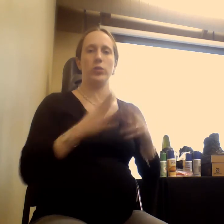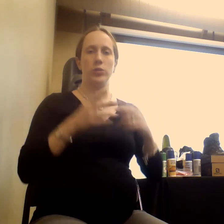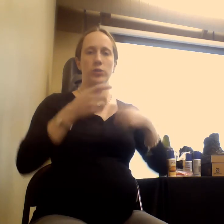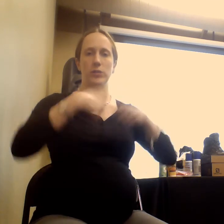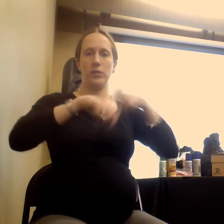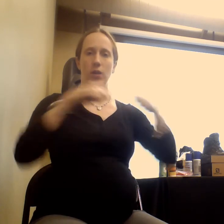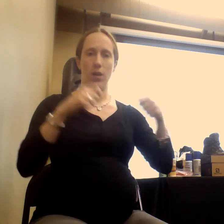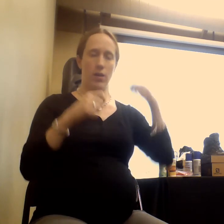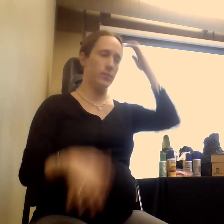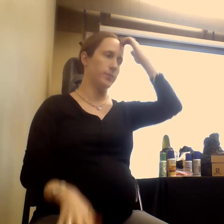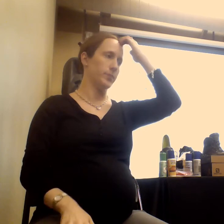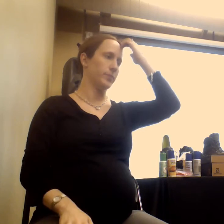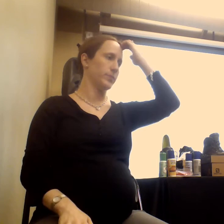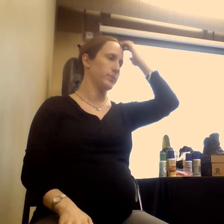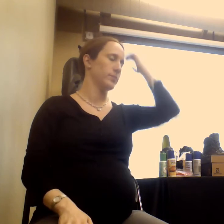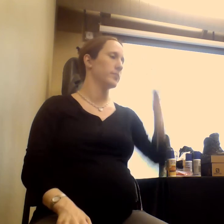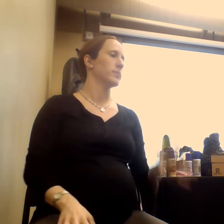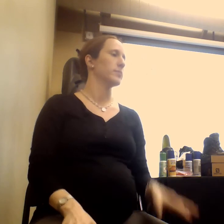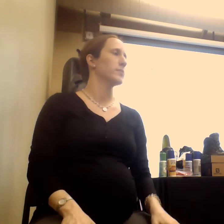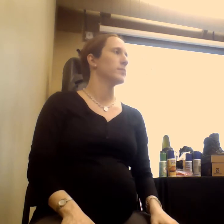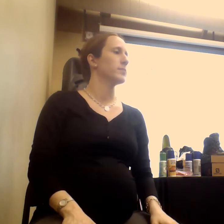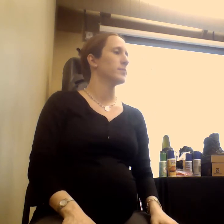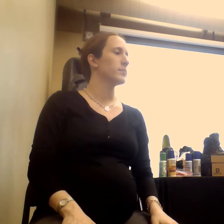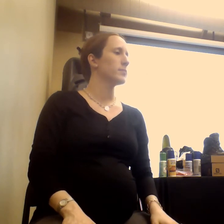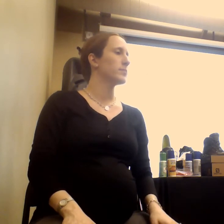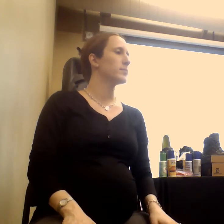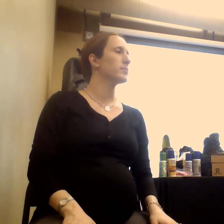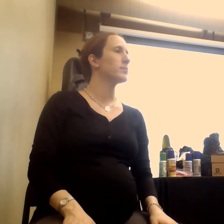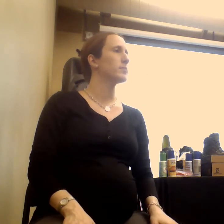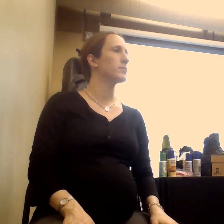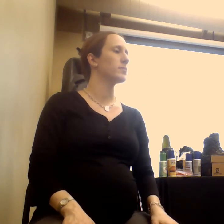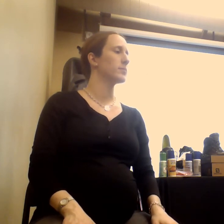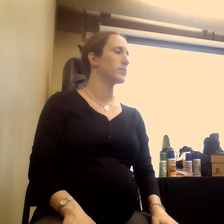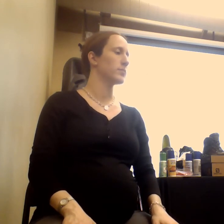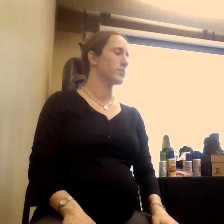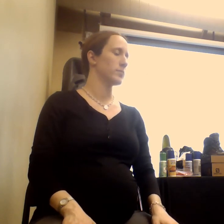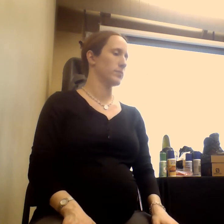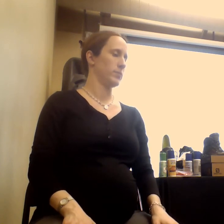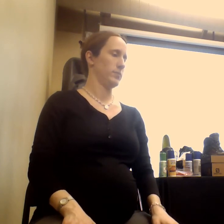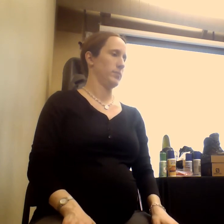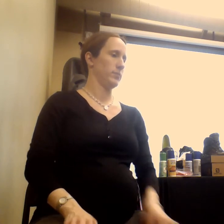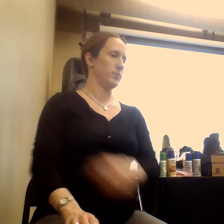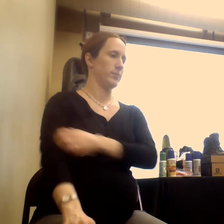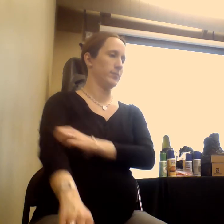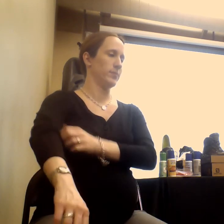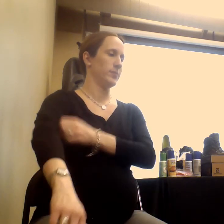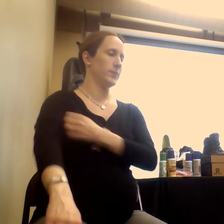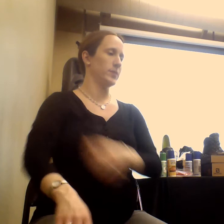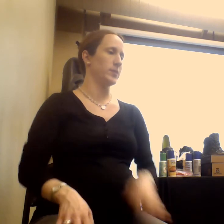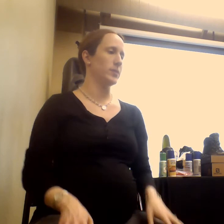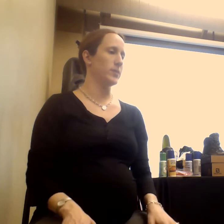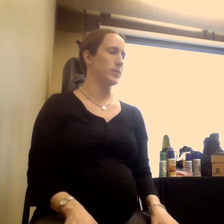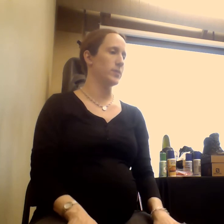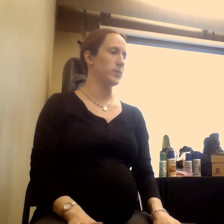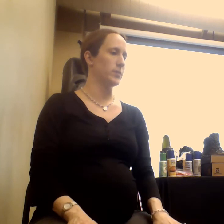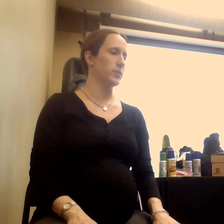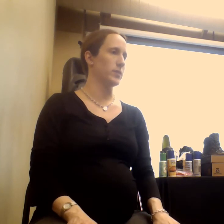let me show you how this works. You want me to turn like it this way so you can do it like so? I'm going to show everybody now what you guys